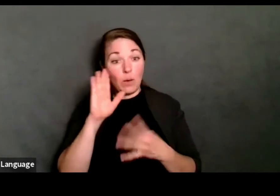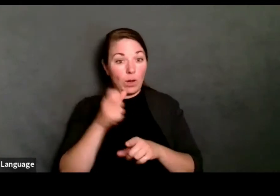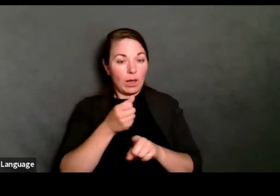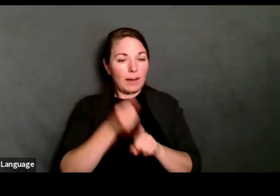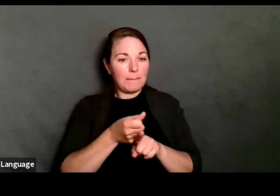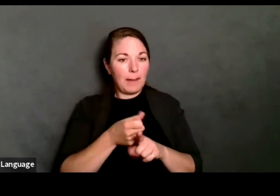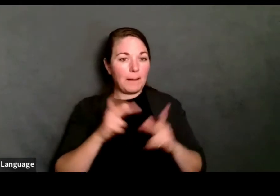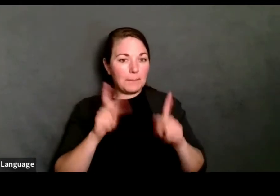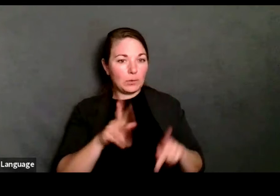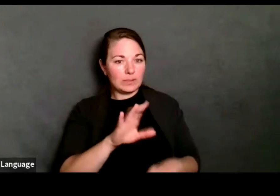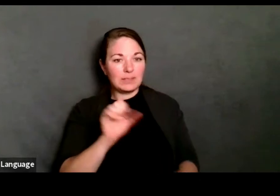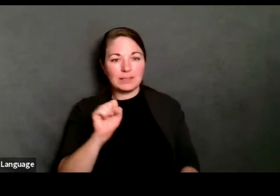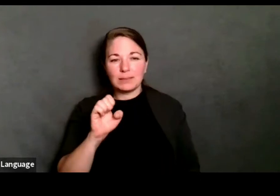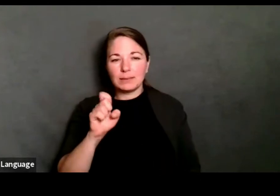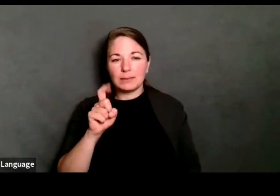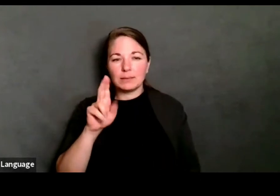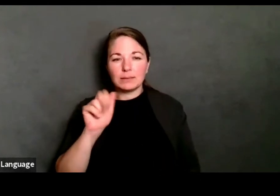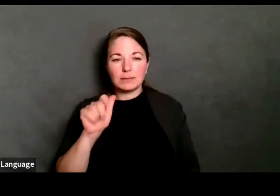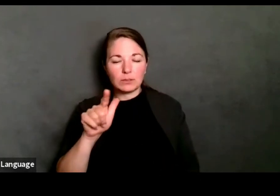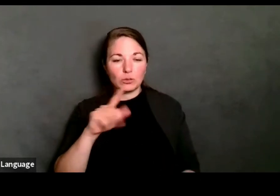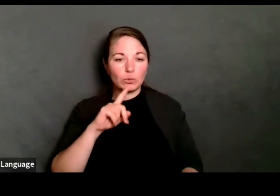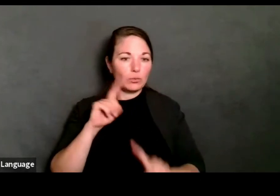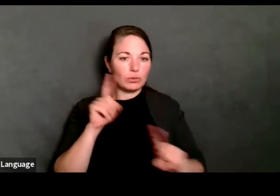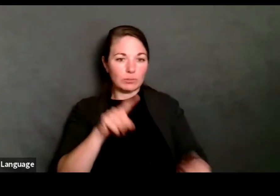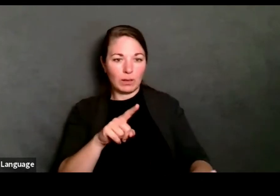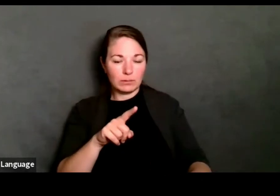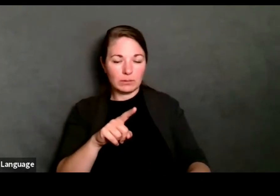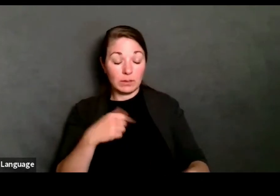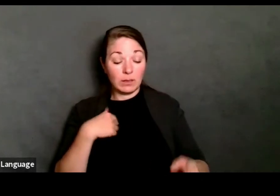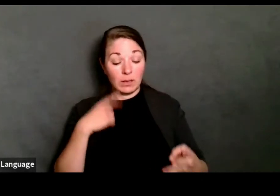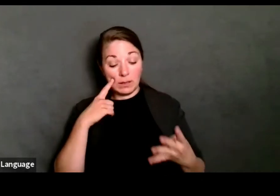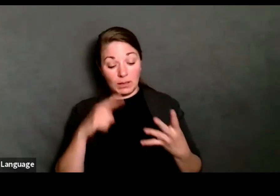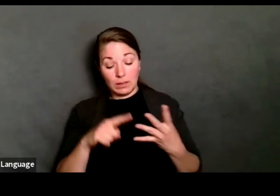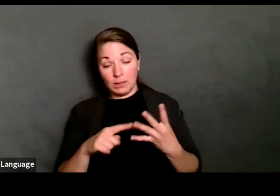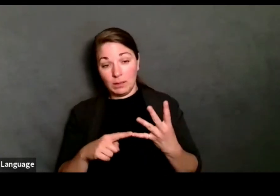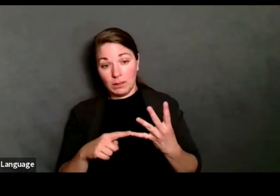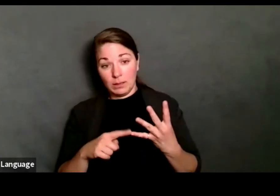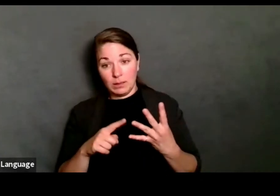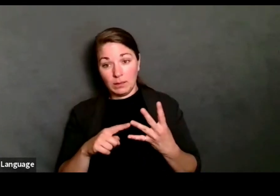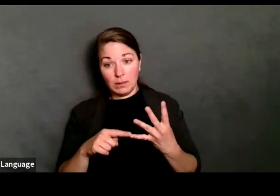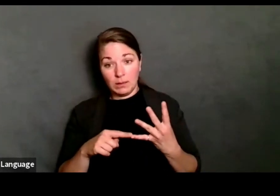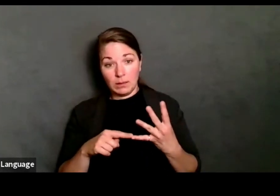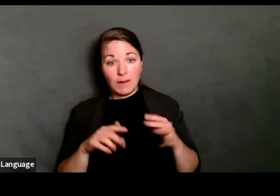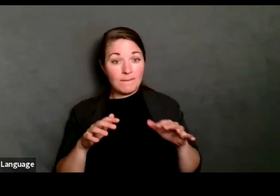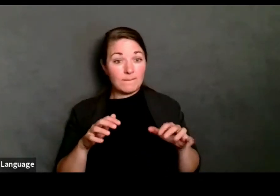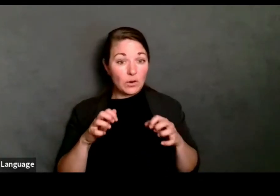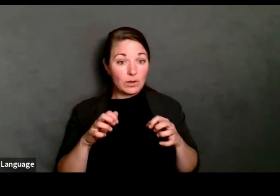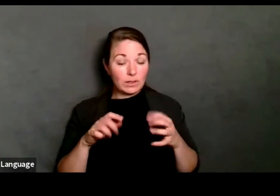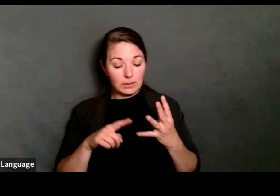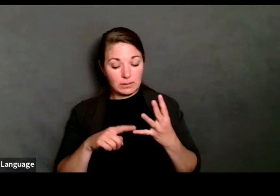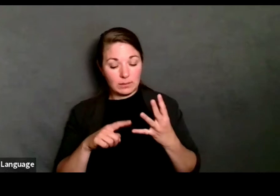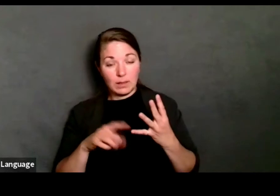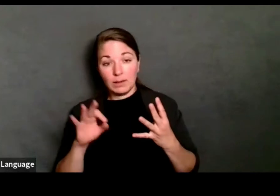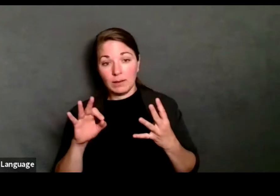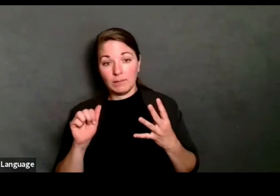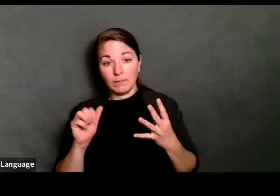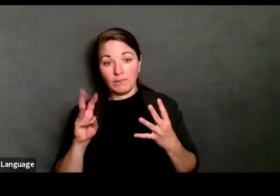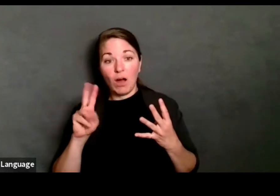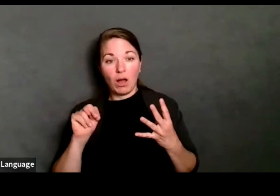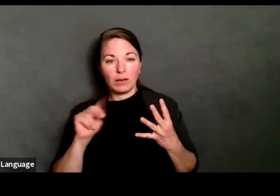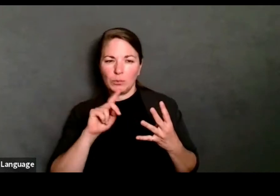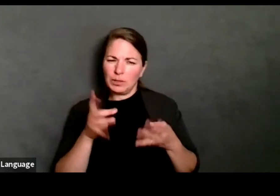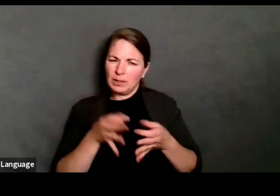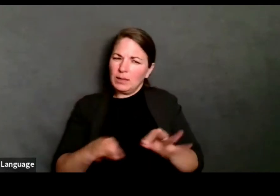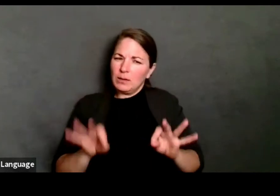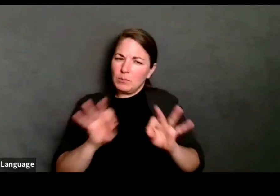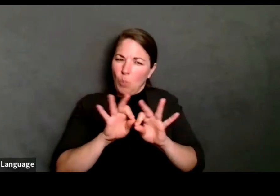person's sexual responses. And I think that discussing freeze and fawn are particularly important when clinicians are talking to survivors